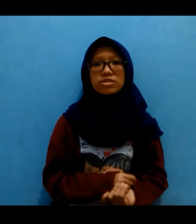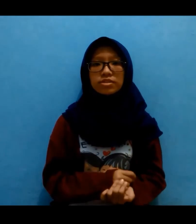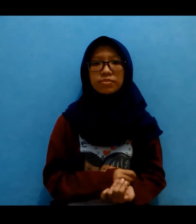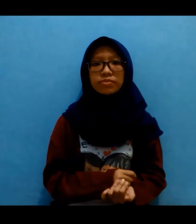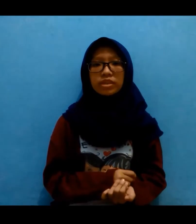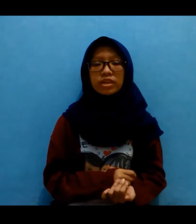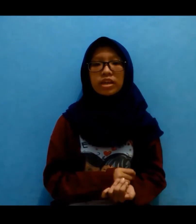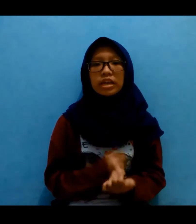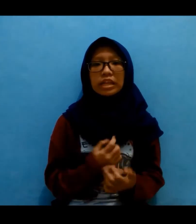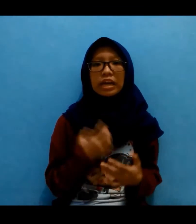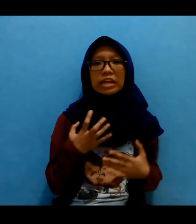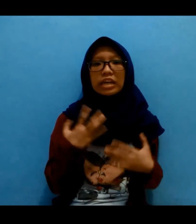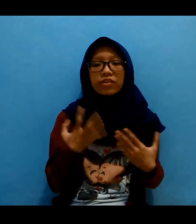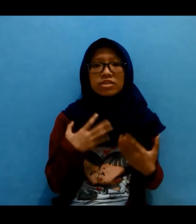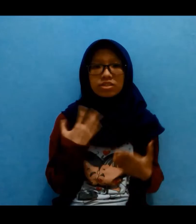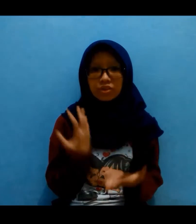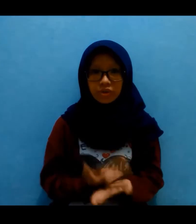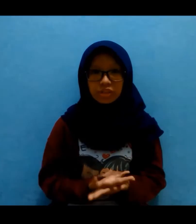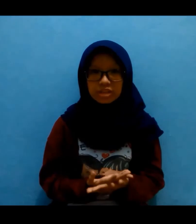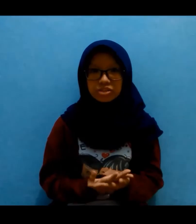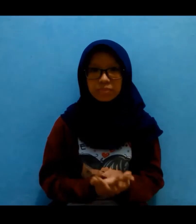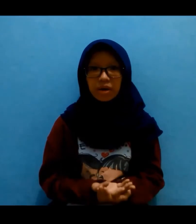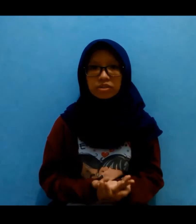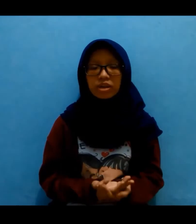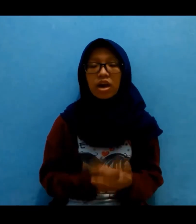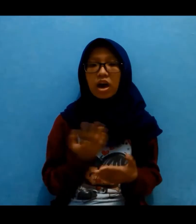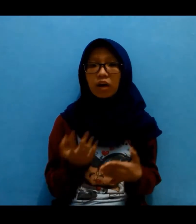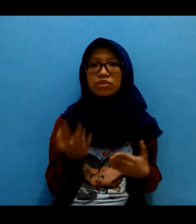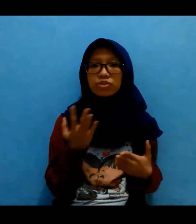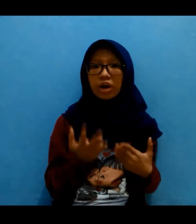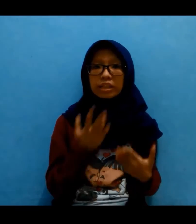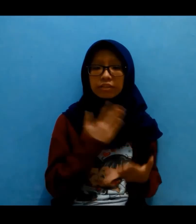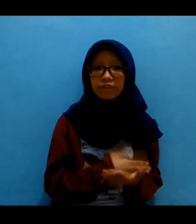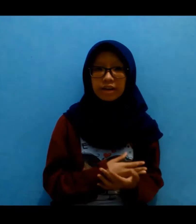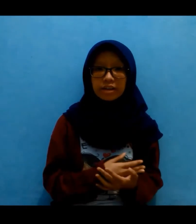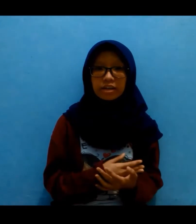First, it can increase your knowledge about how to identify